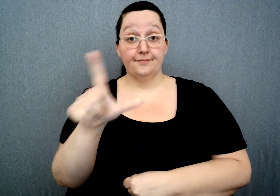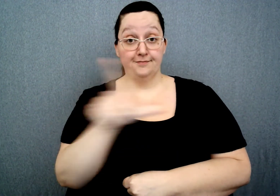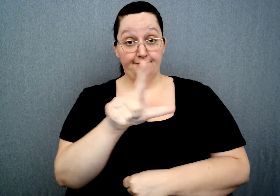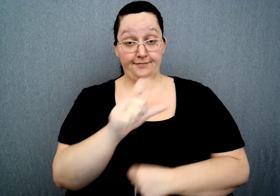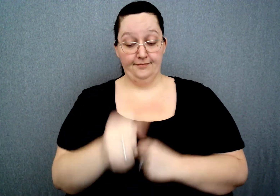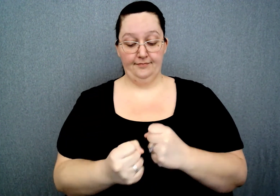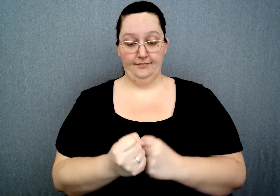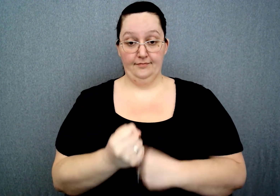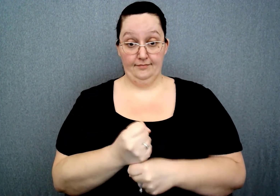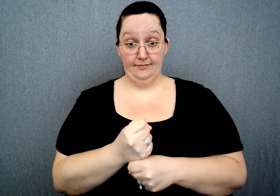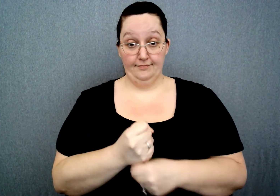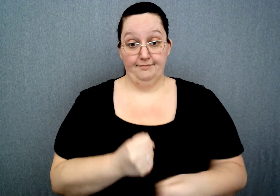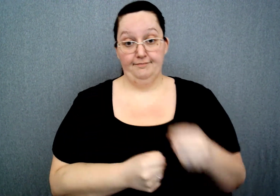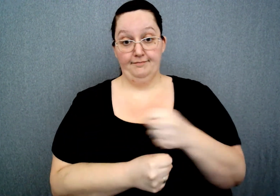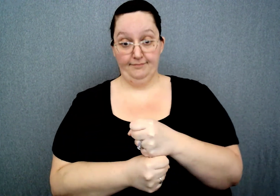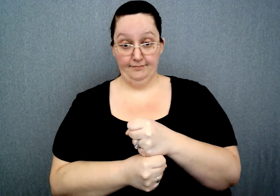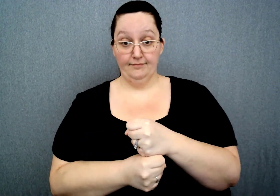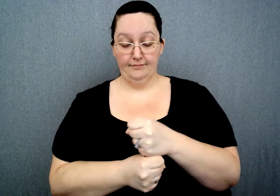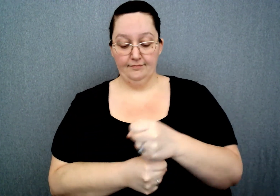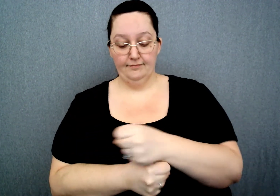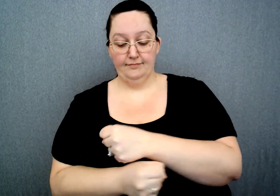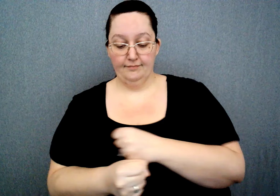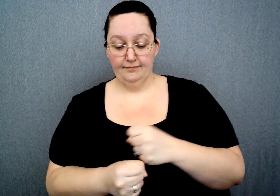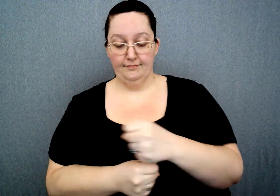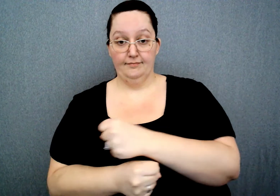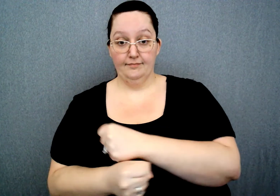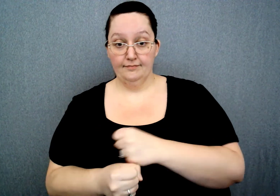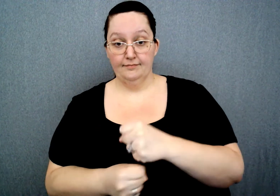If I was left-handed, I would be signing it clockwise.